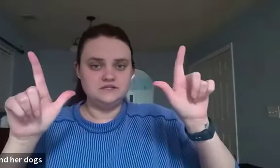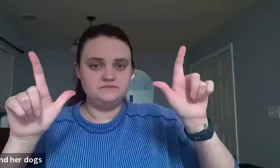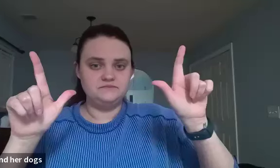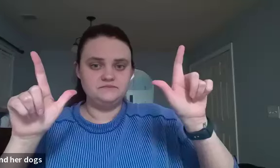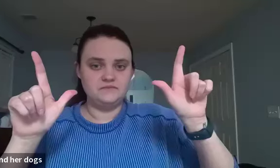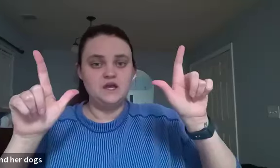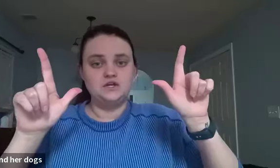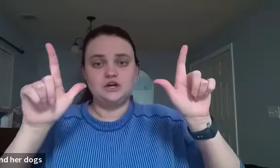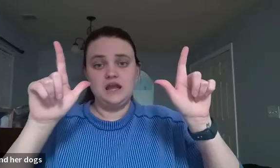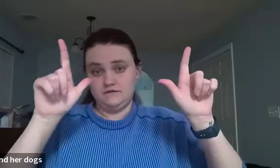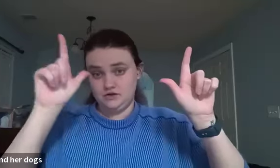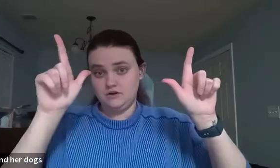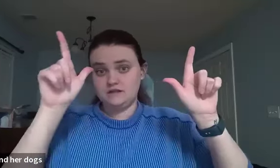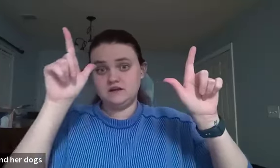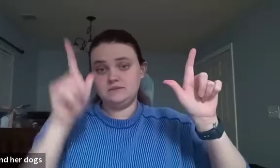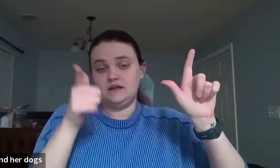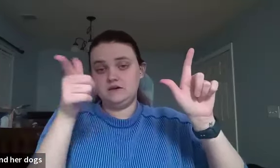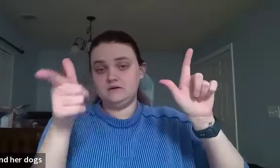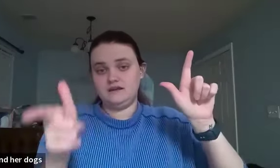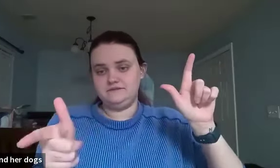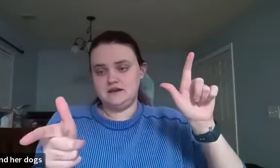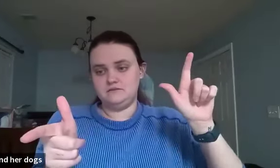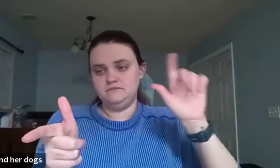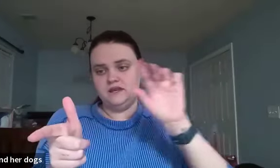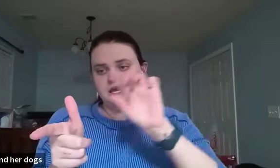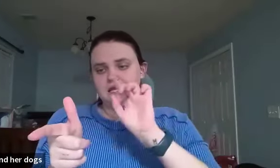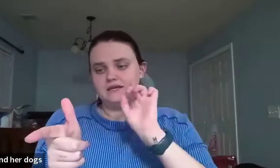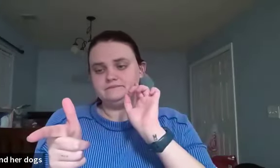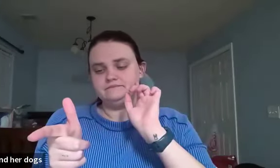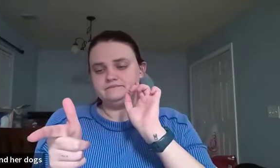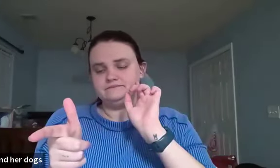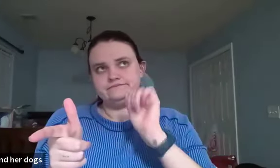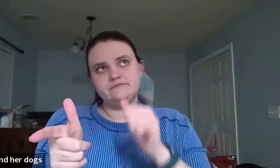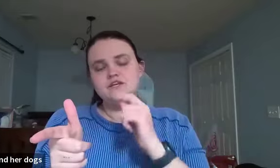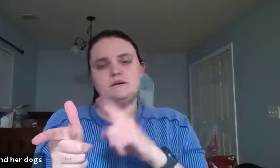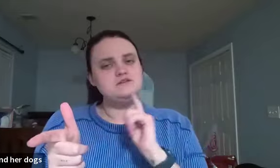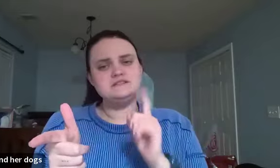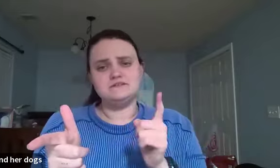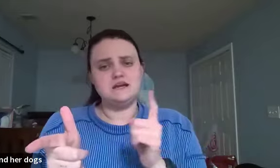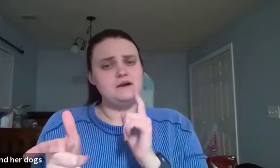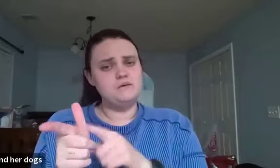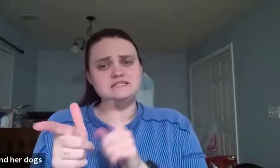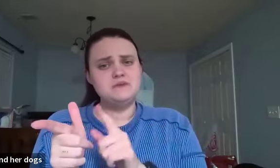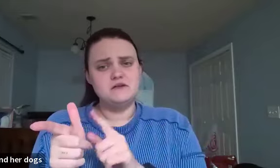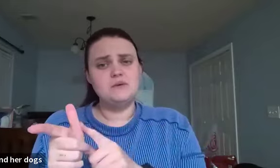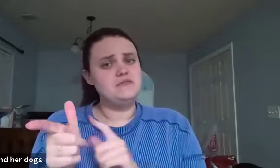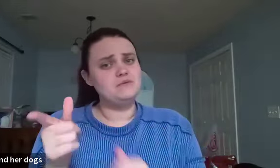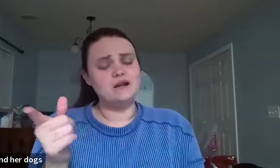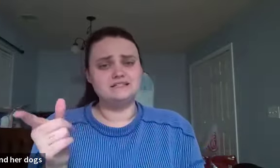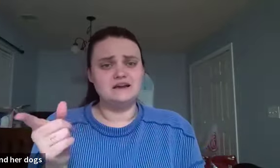L's. You're going to have your non-dominant L kind of down. And, you know, I do this every time. I always keep my thumb up. And then when I sign